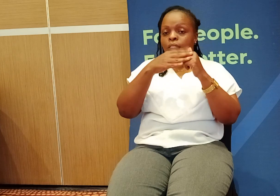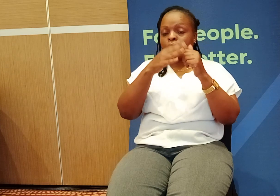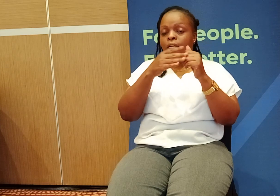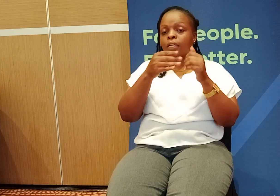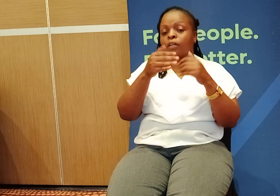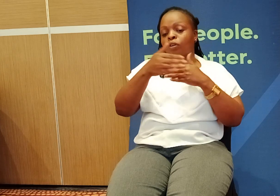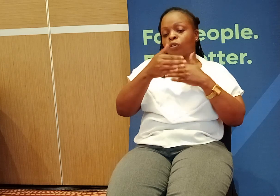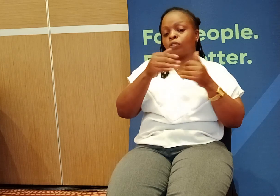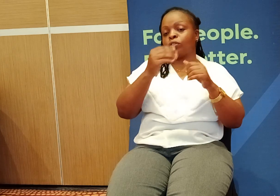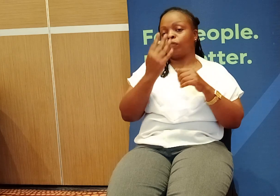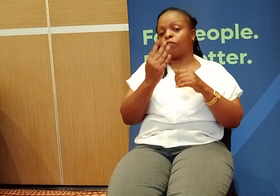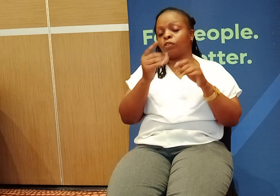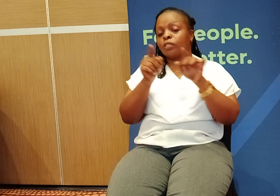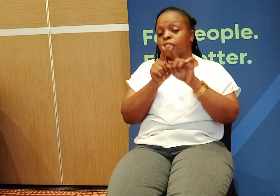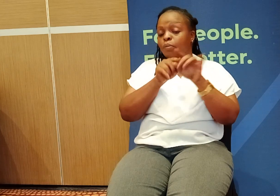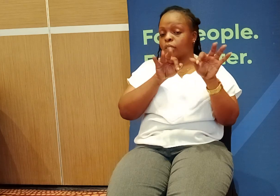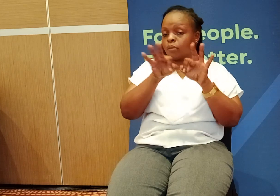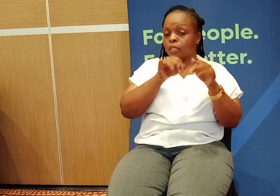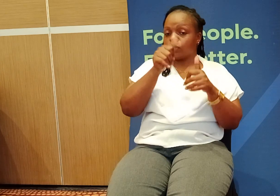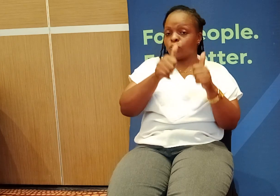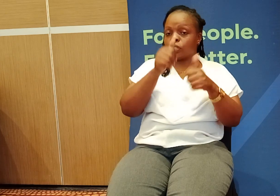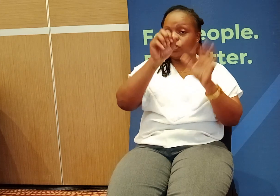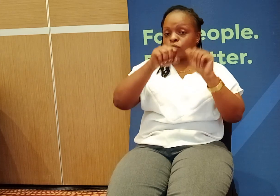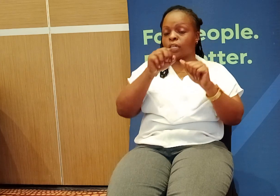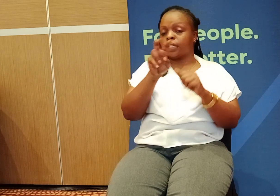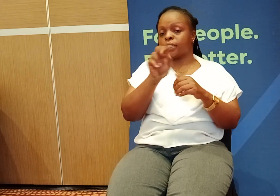you can see on the the table that